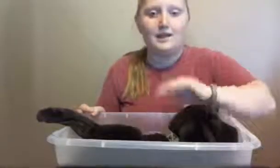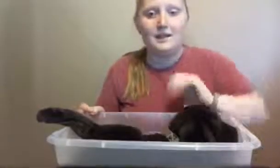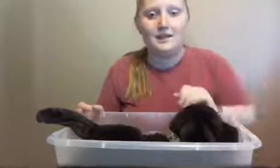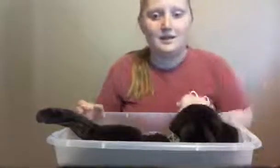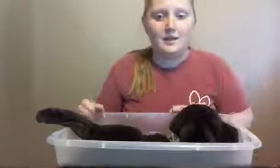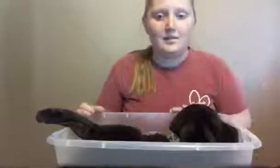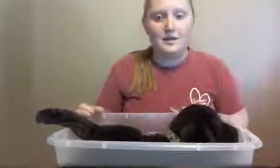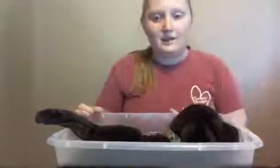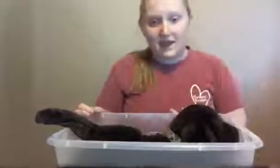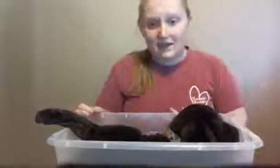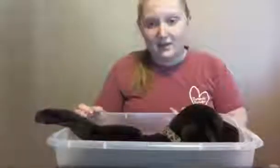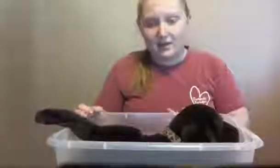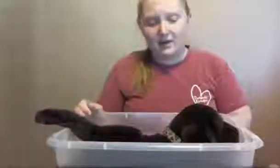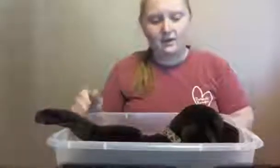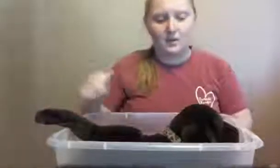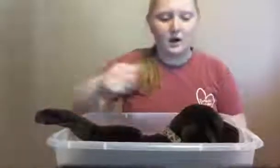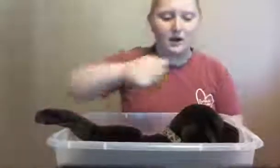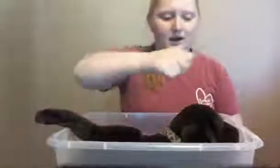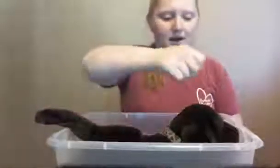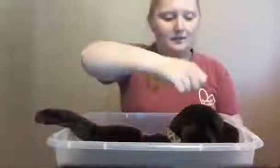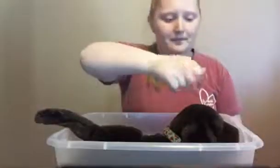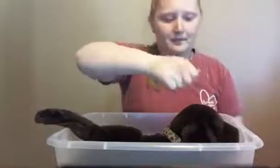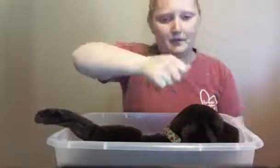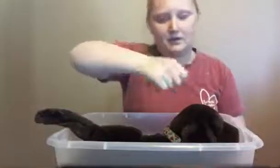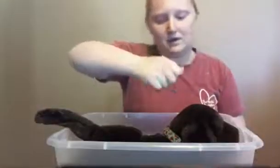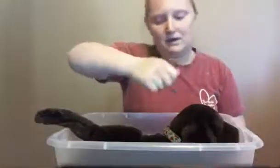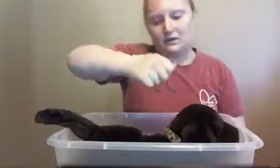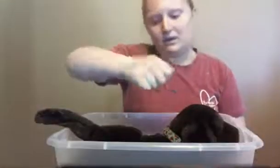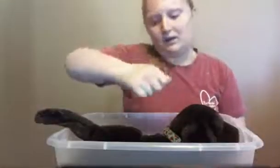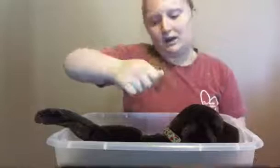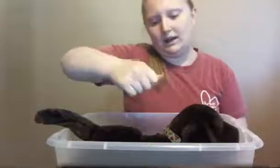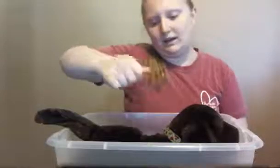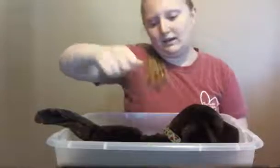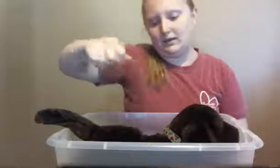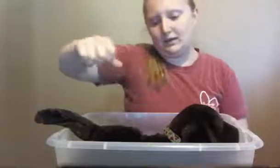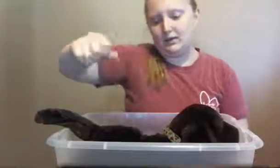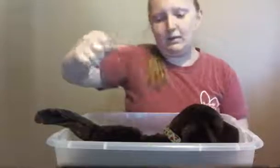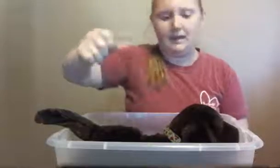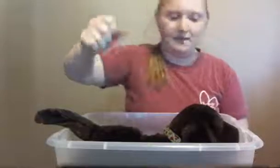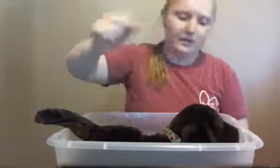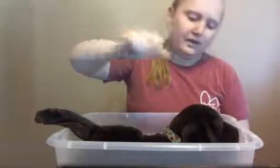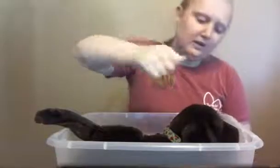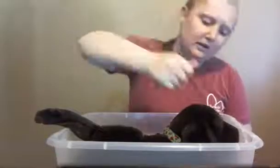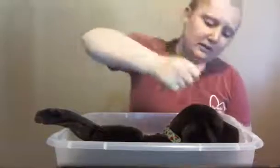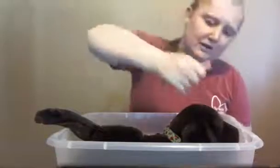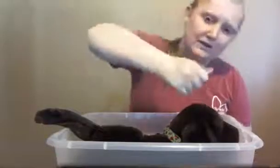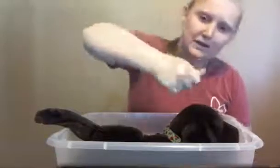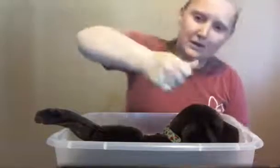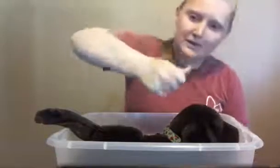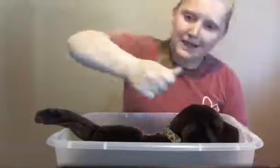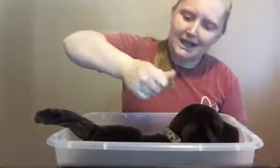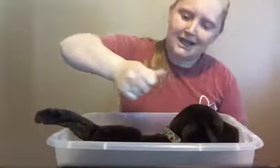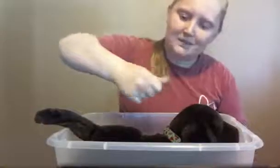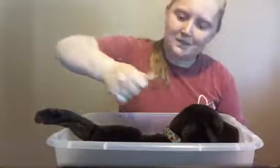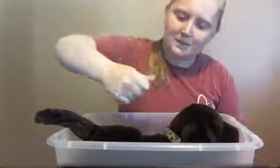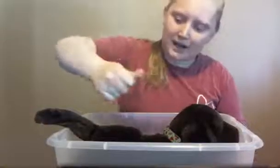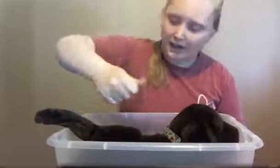let's pretend that we're putting some water on it, because we don't really want to get our stuffed animal wet. So I'm just going to pretend I'm spraying